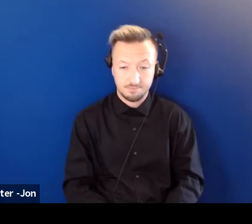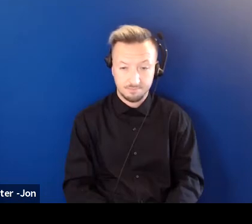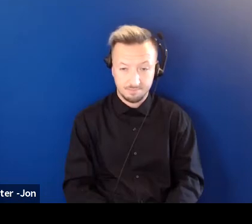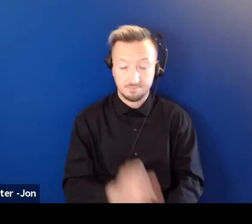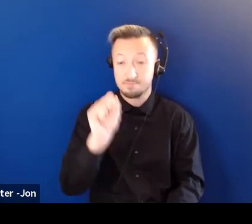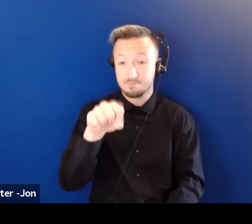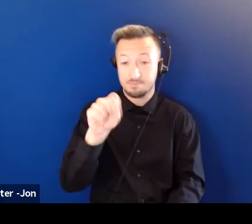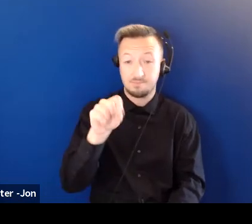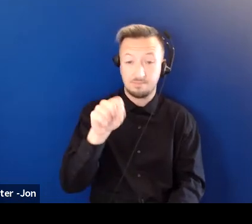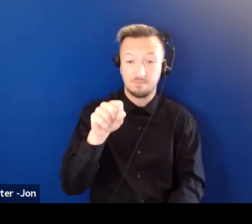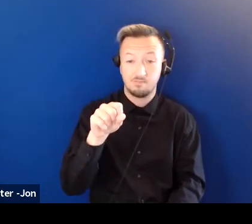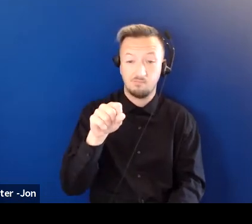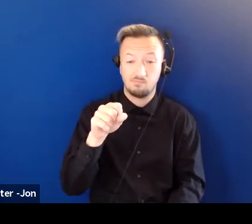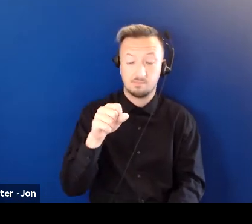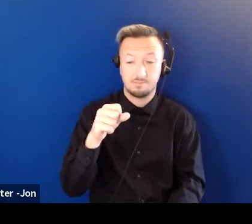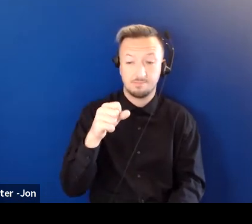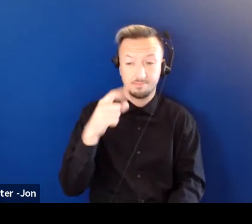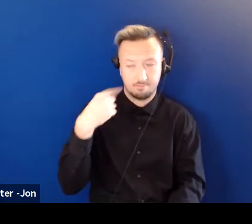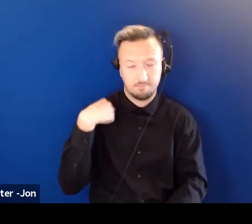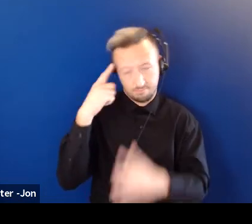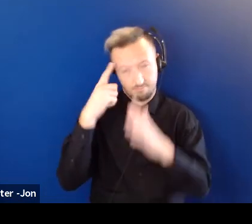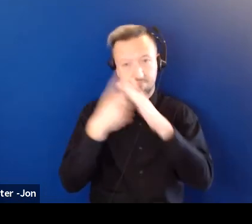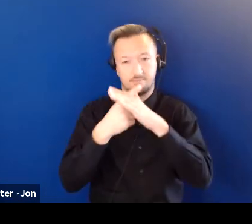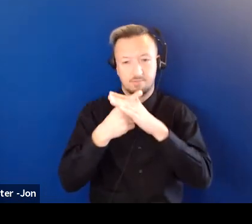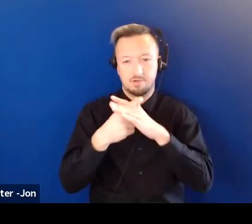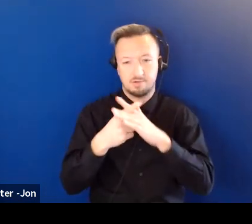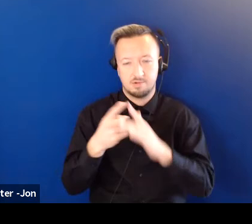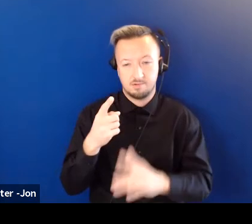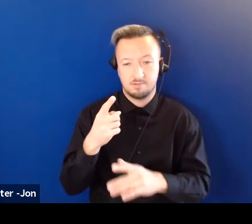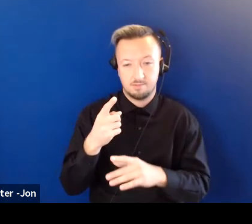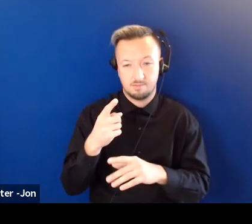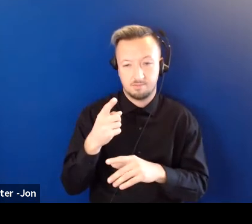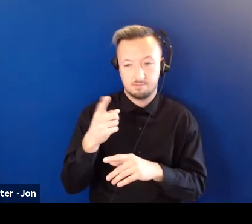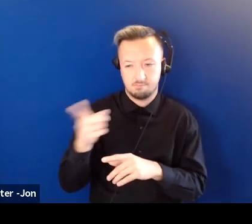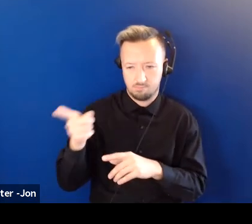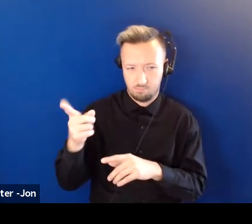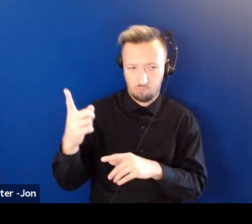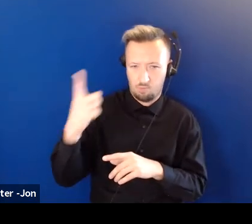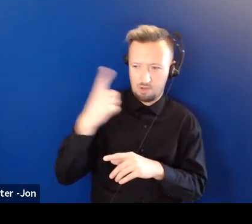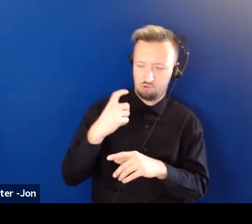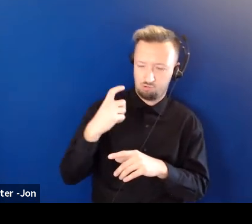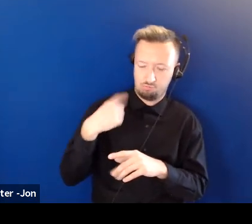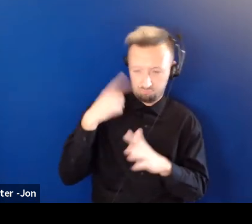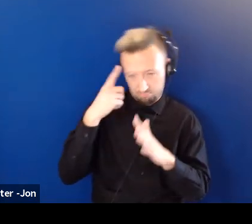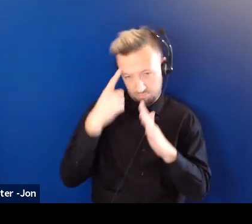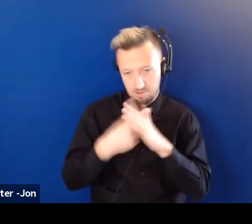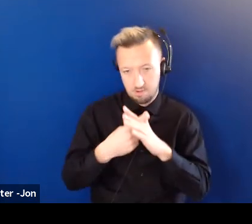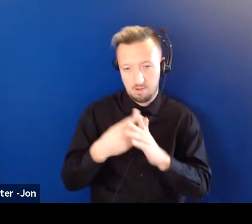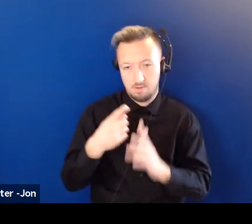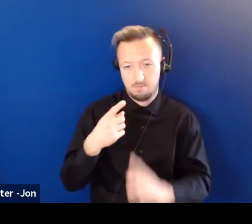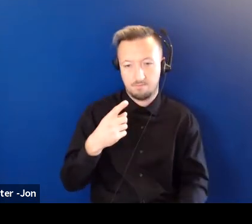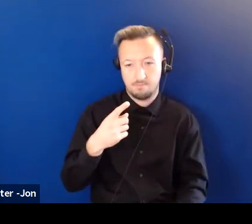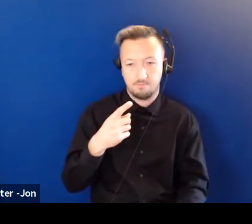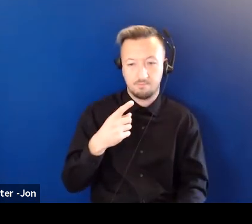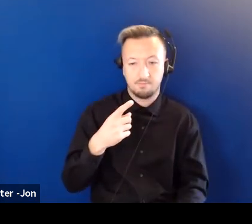Yeah. So something that came to mind when I heard that question is like something I've done with